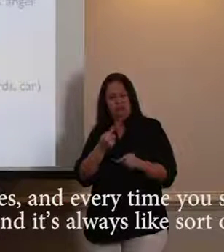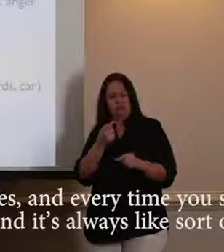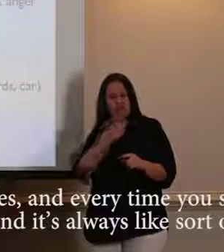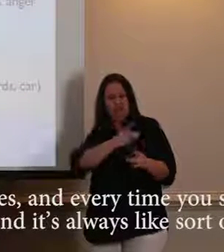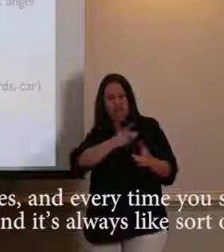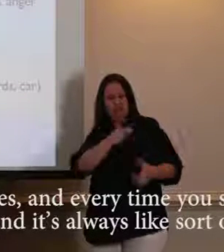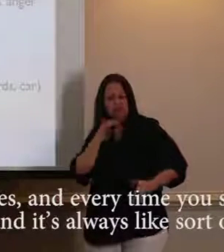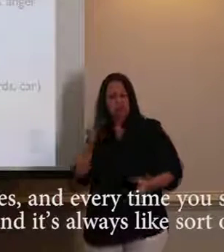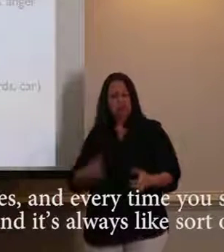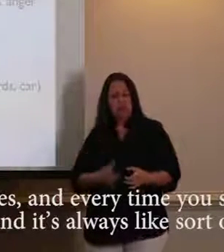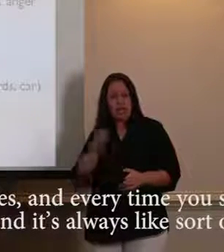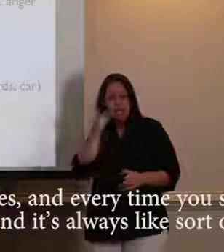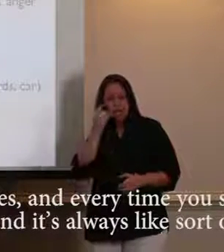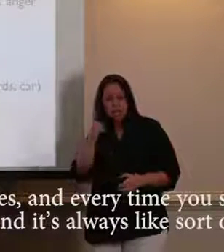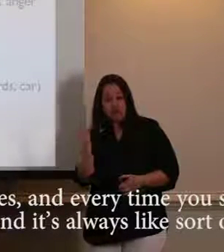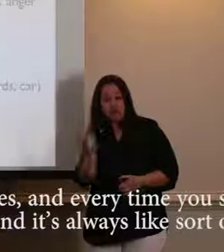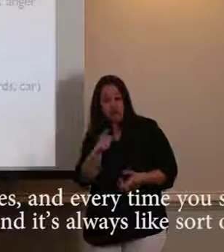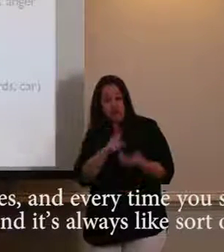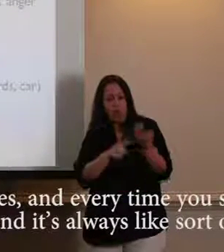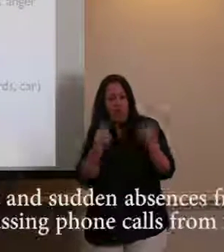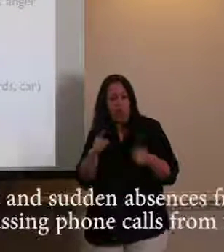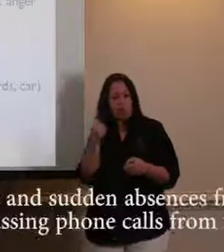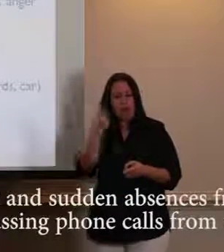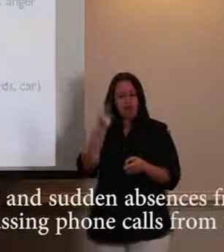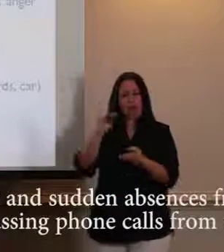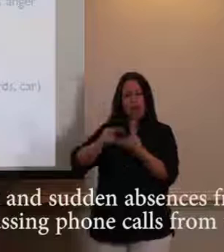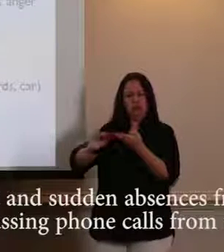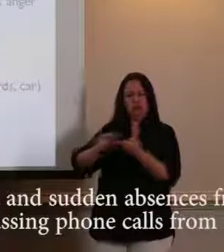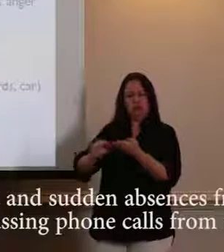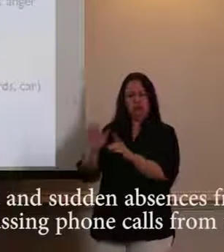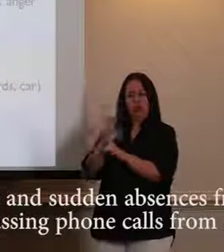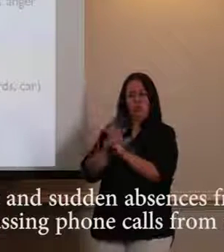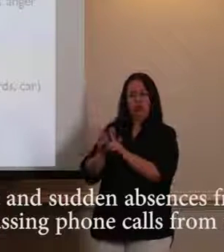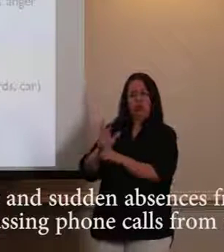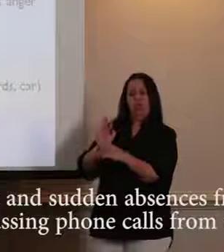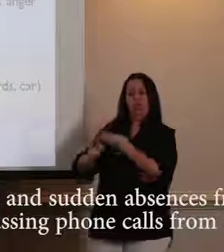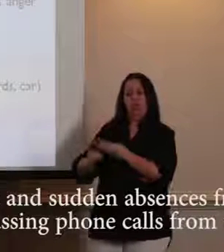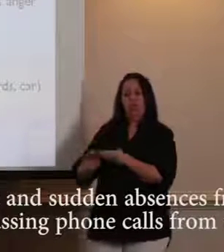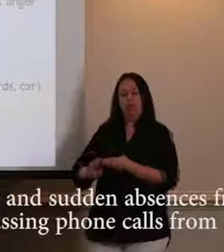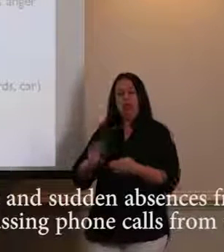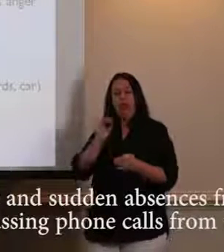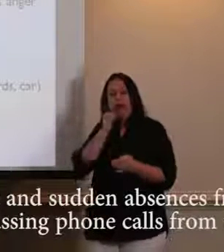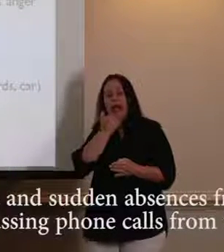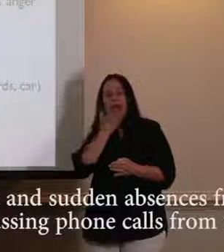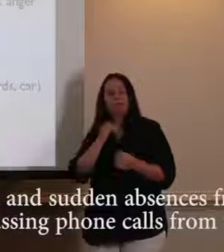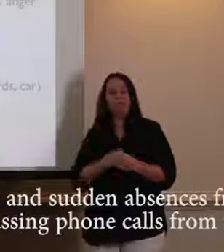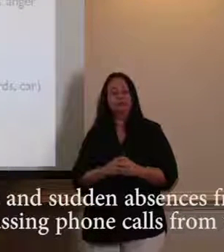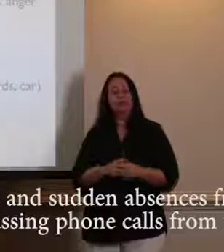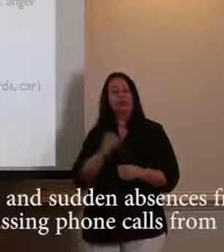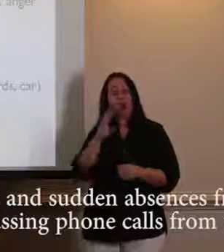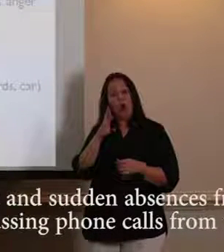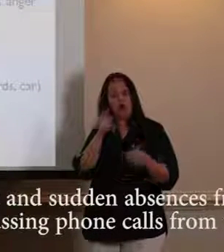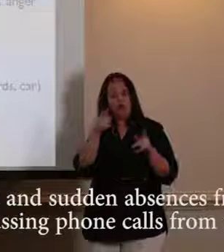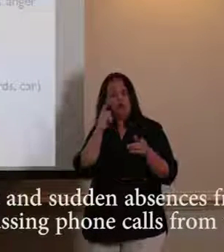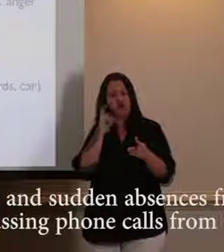say, hey, what happened there? And it's always like sort of an ambiguous accident. Frequent and sudden absences from school or